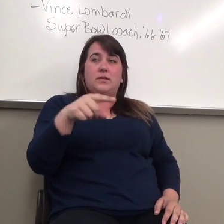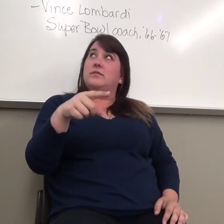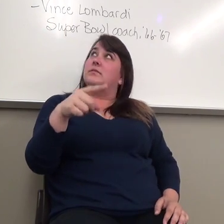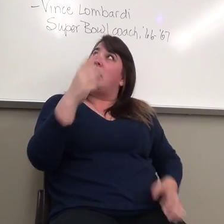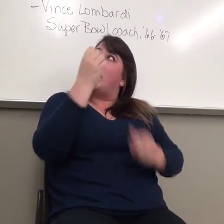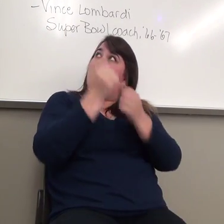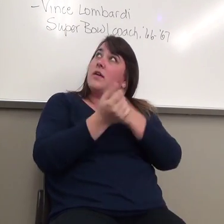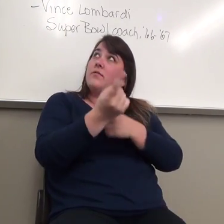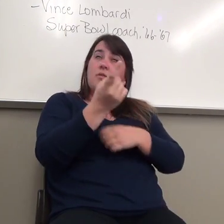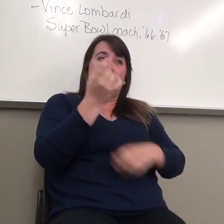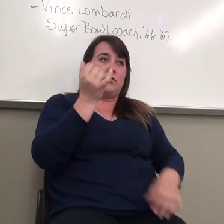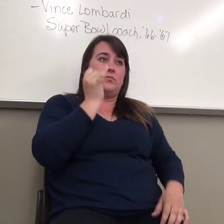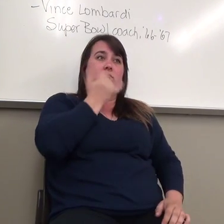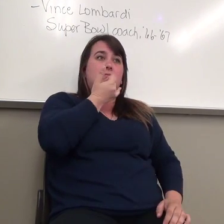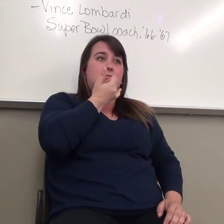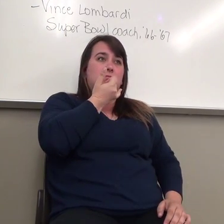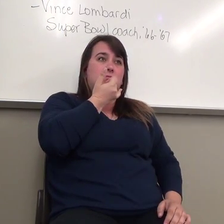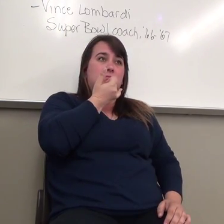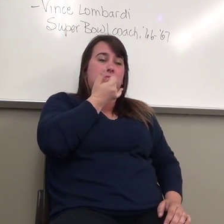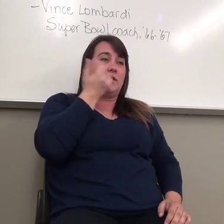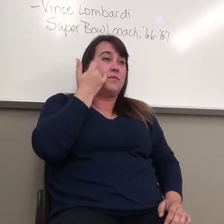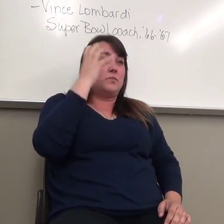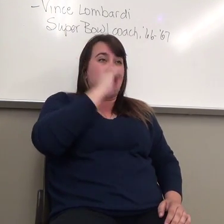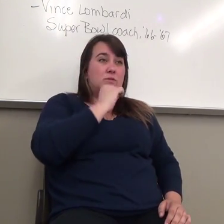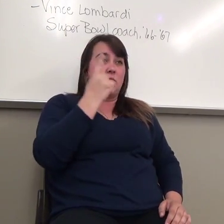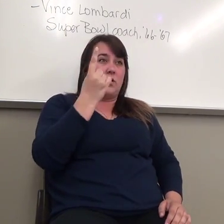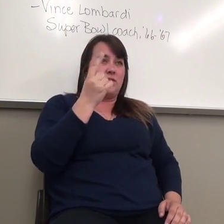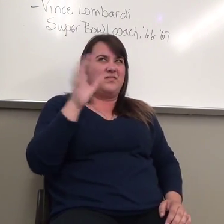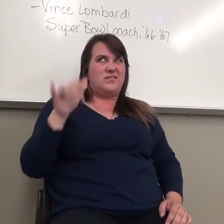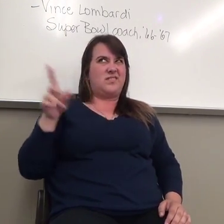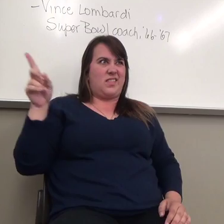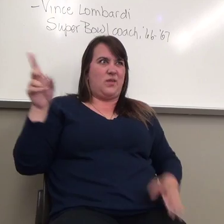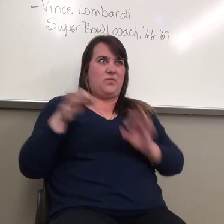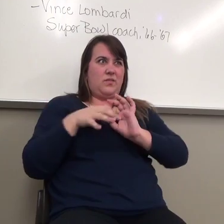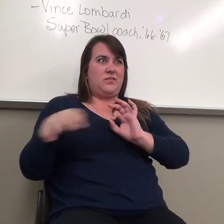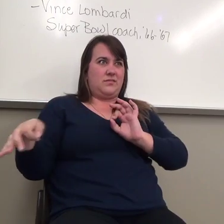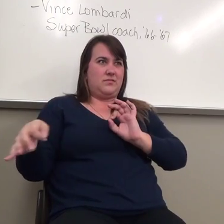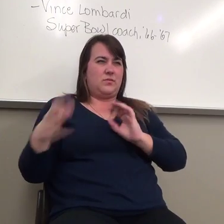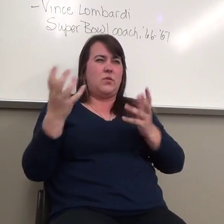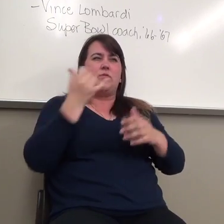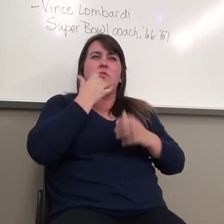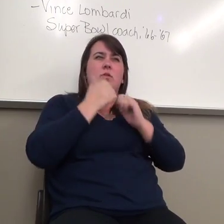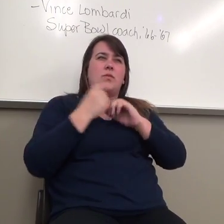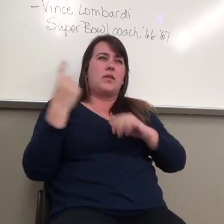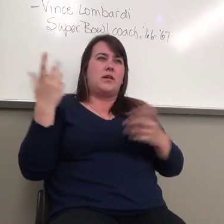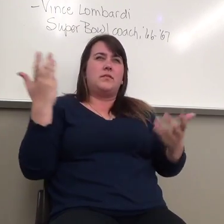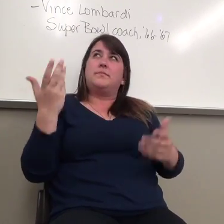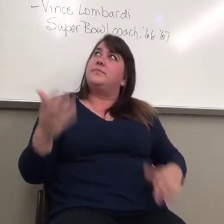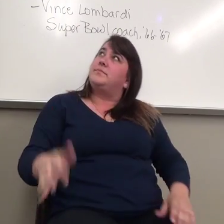if anybody just missed one, it was this one. What's wrong with that?